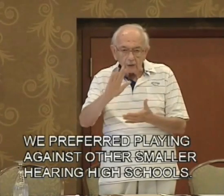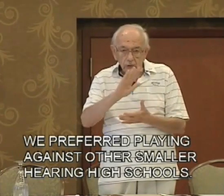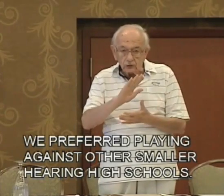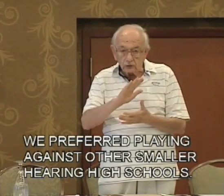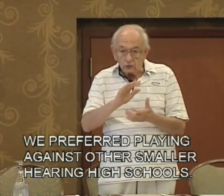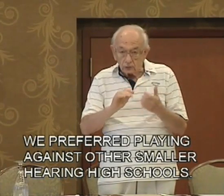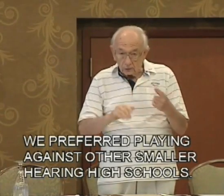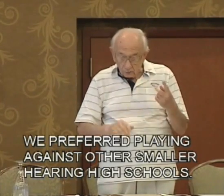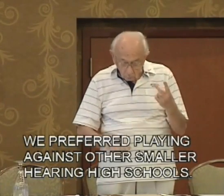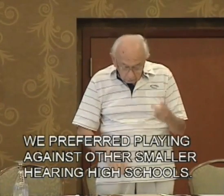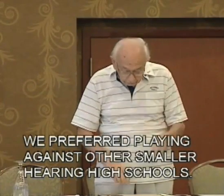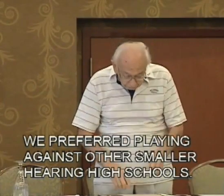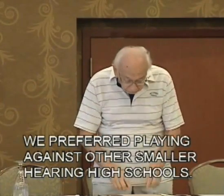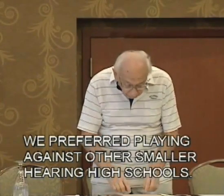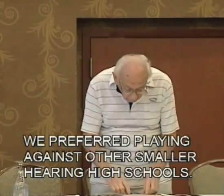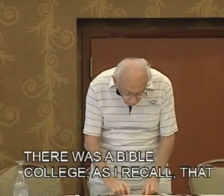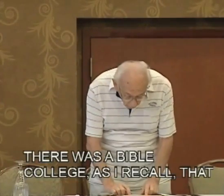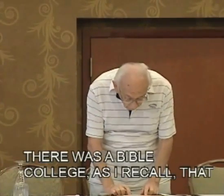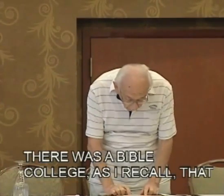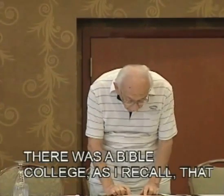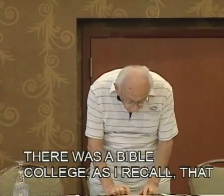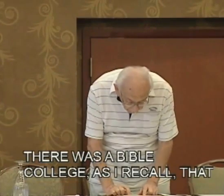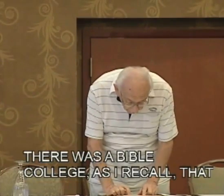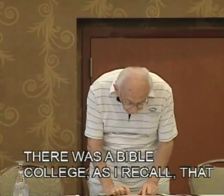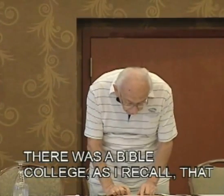there was a Bible college as I recall that we also played against